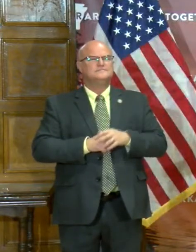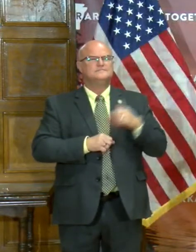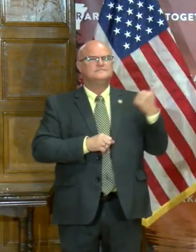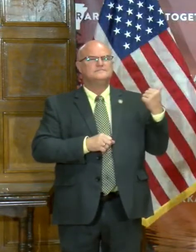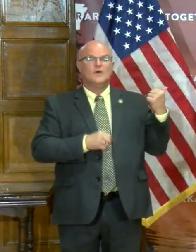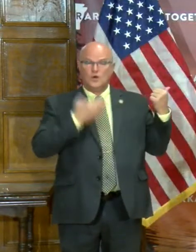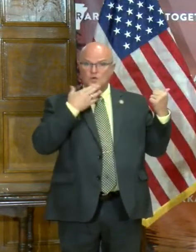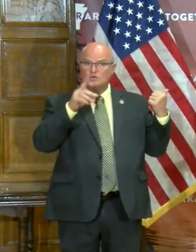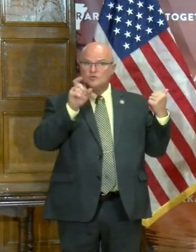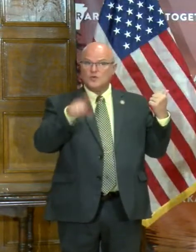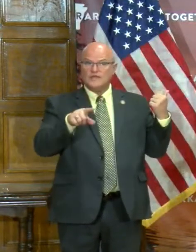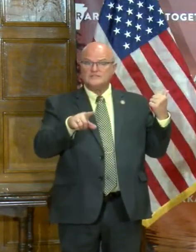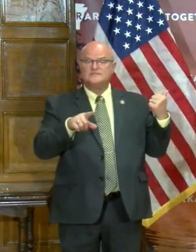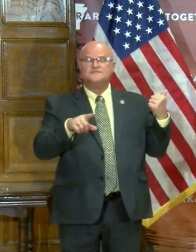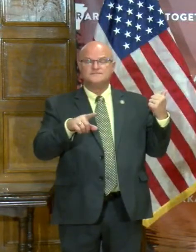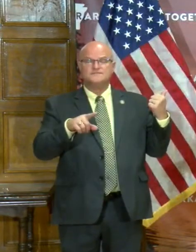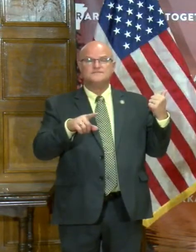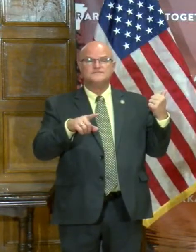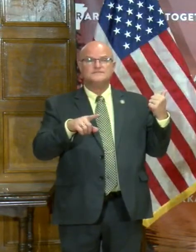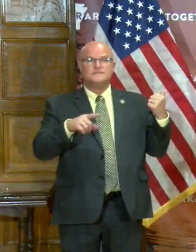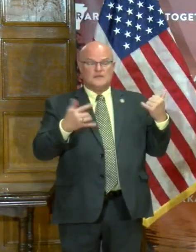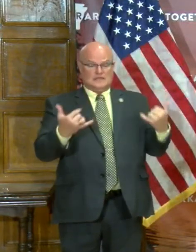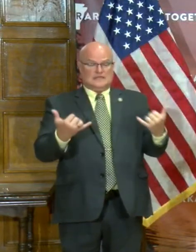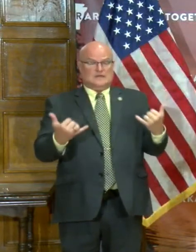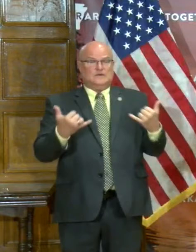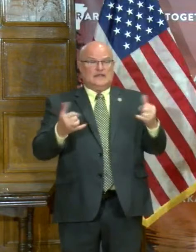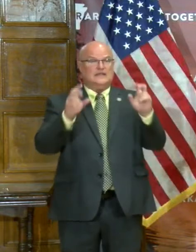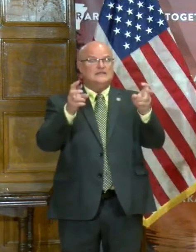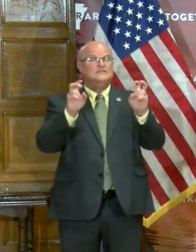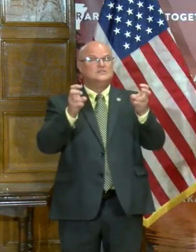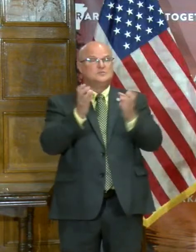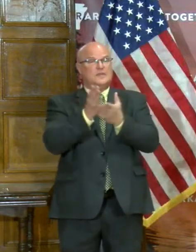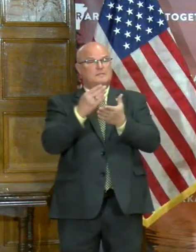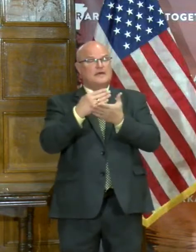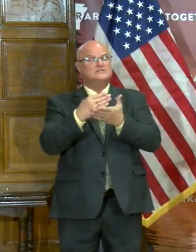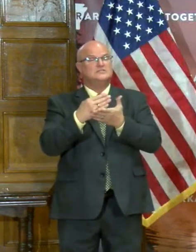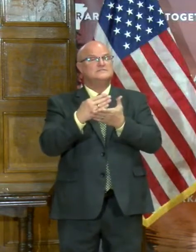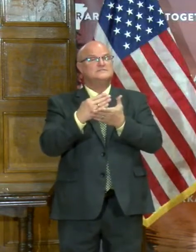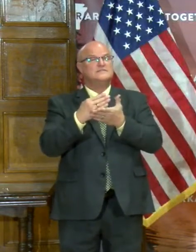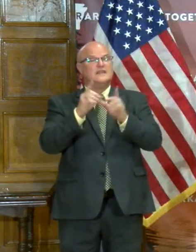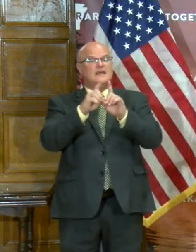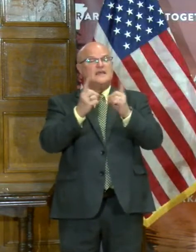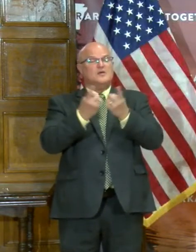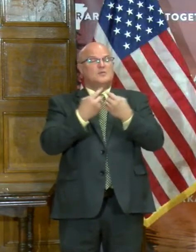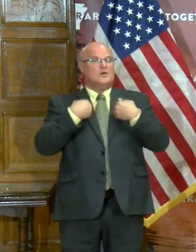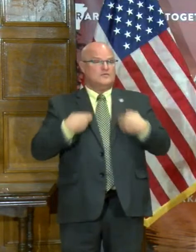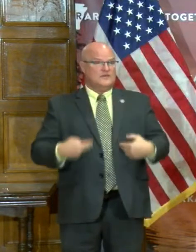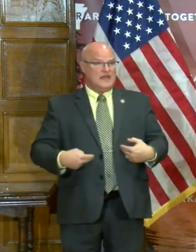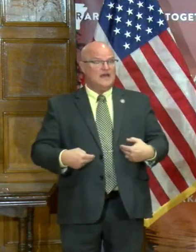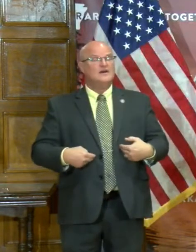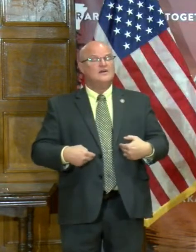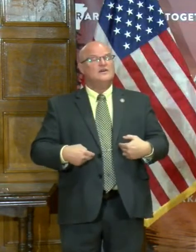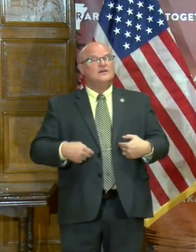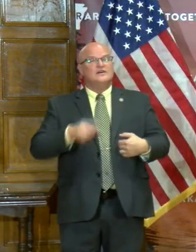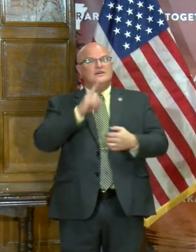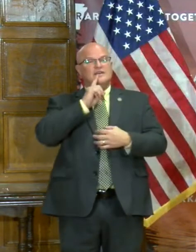That's a very good question. Right now, in terms of the budget, the Department of Health